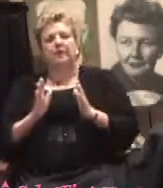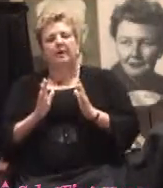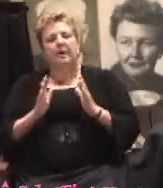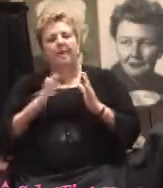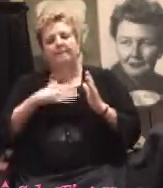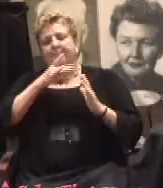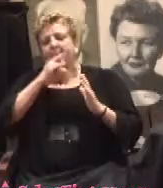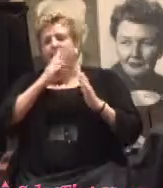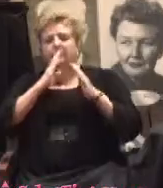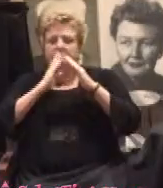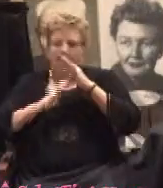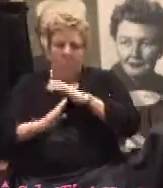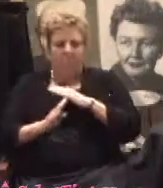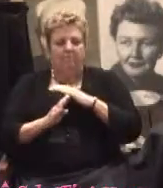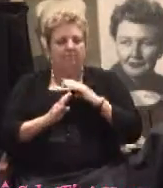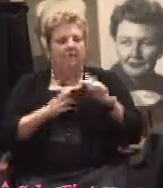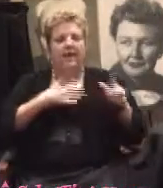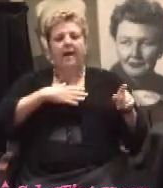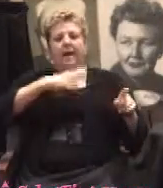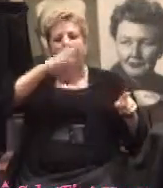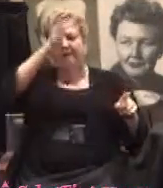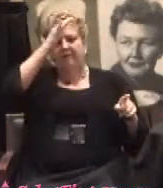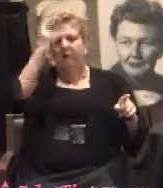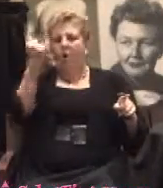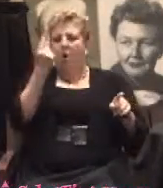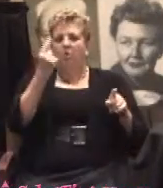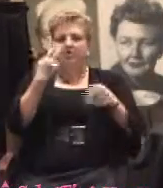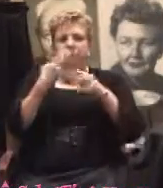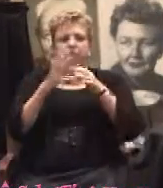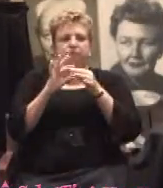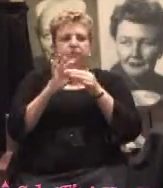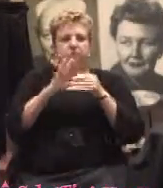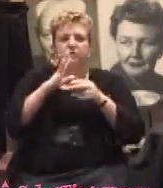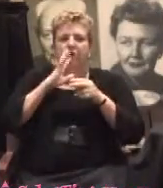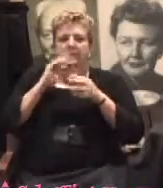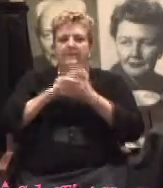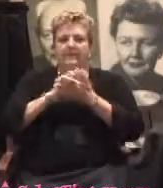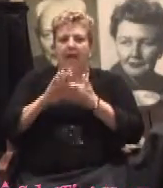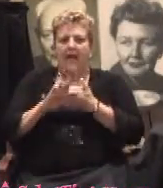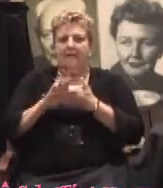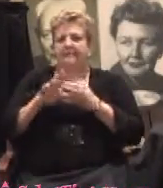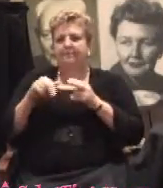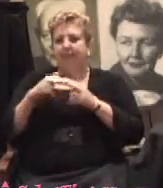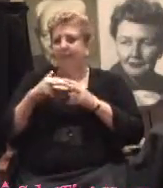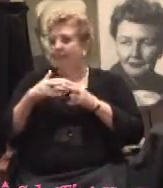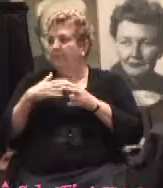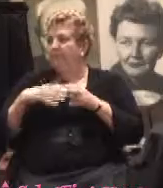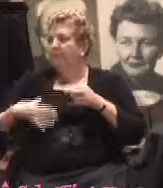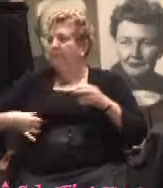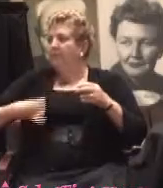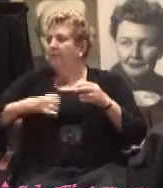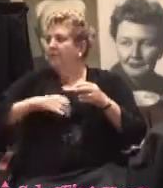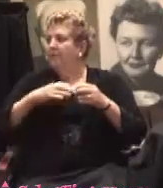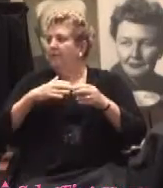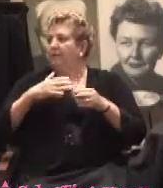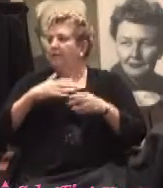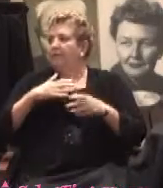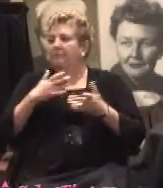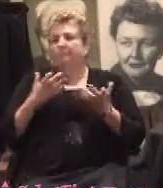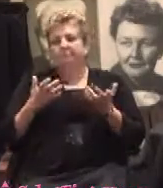father always spoke highly of my mother. He never said the words "ball and chain." He said, "Greatest thing that ever happened to me." And they didn't